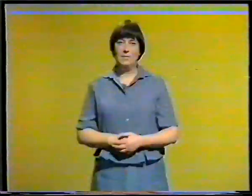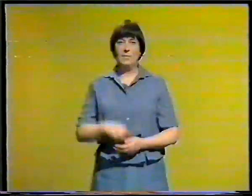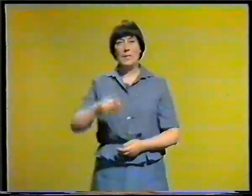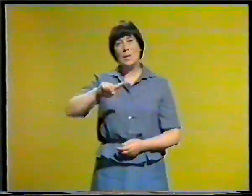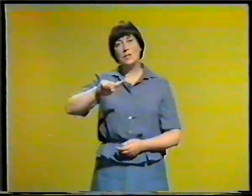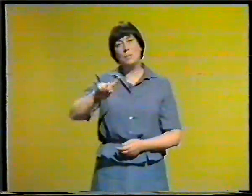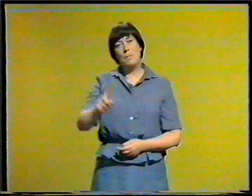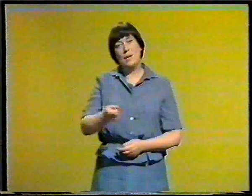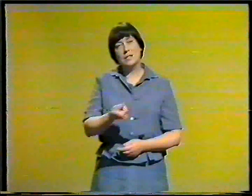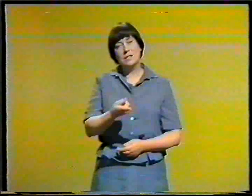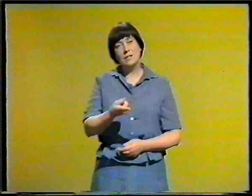And but.